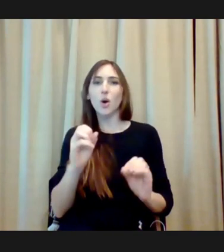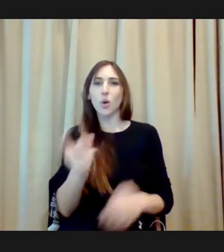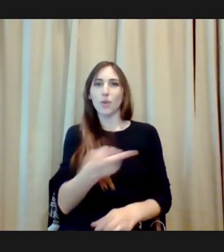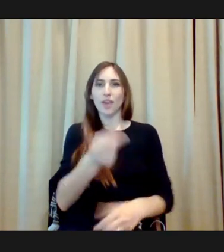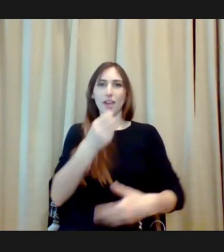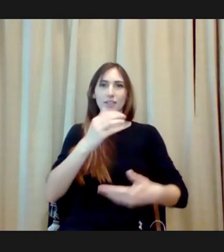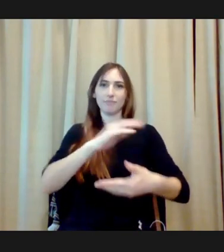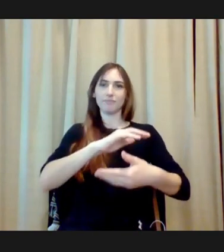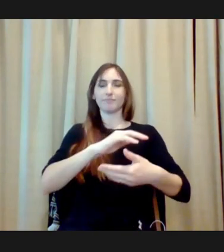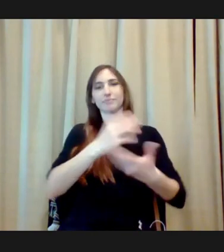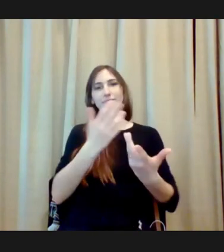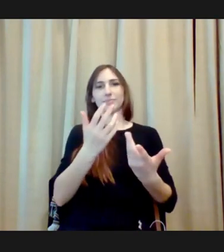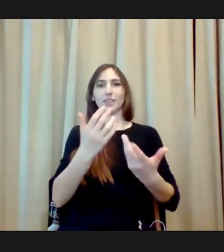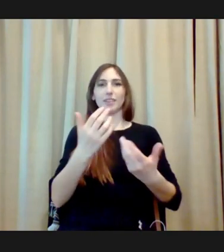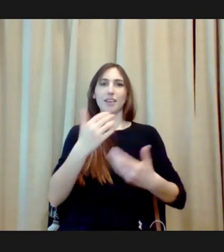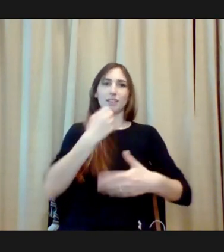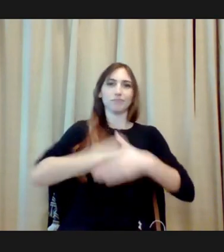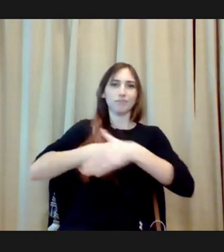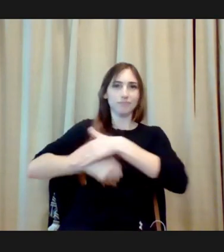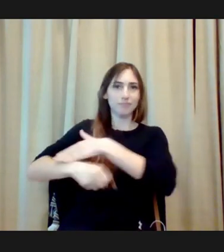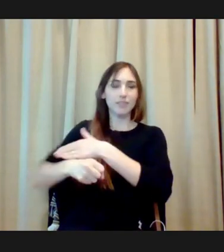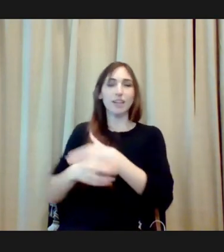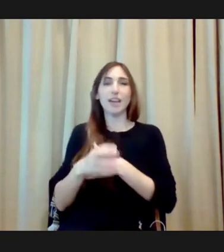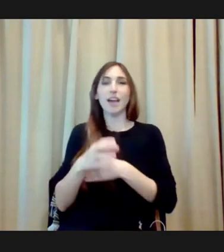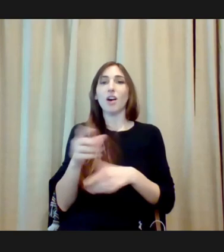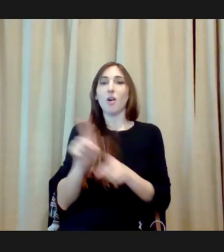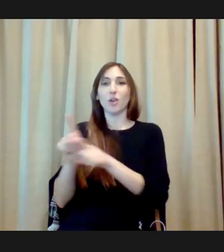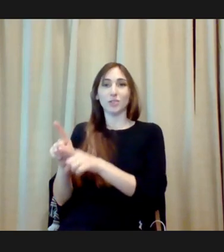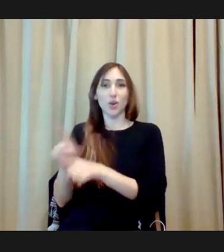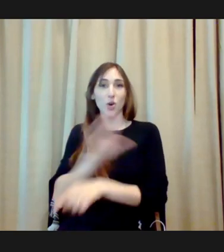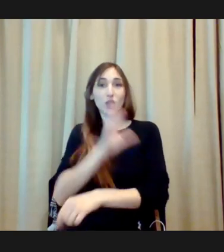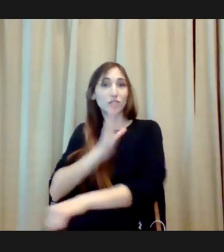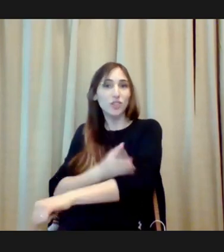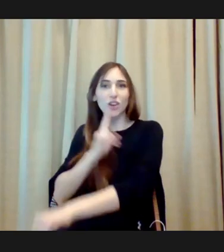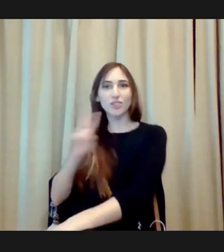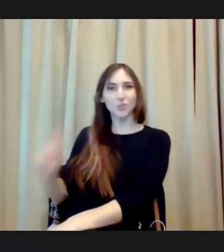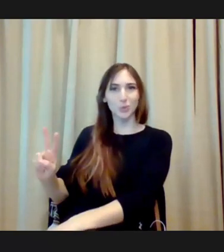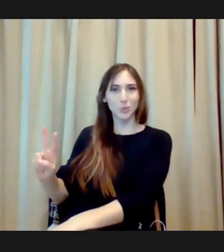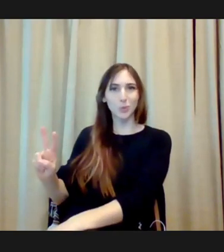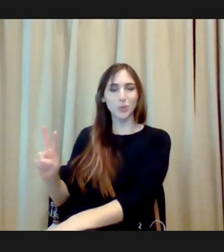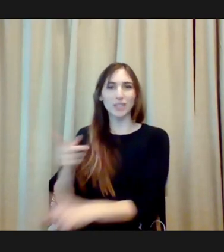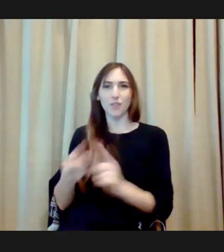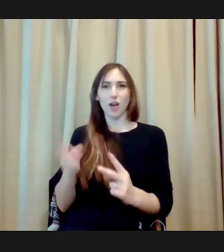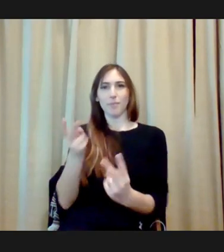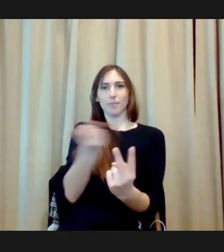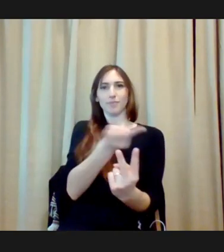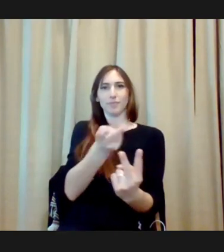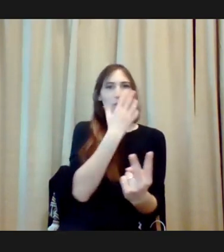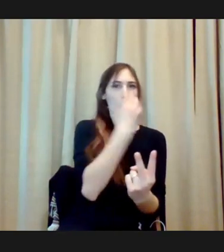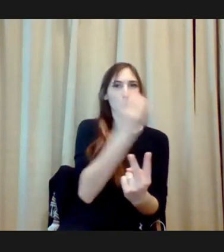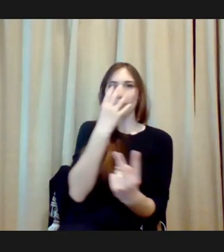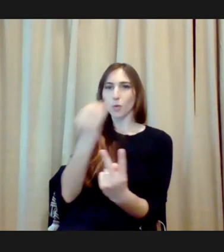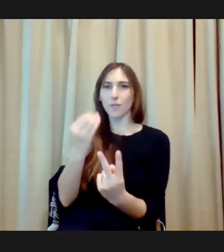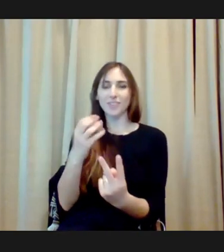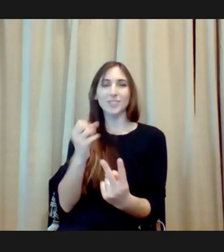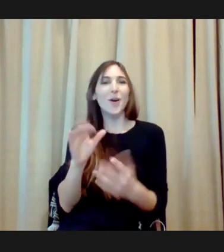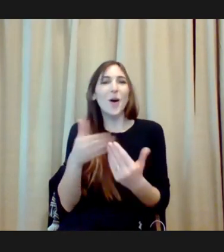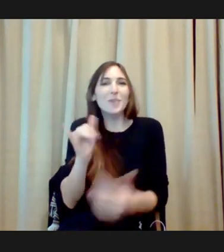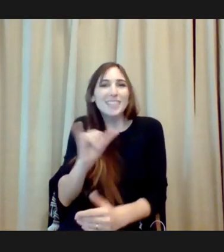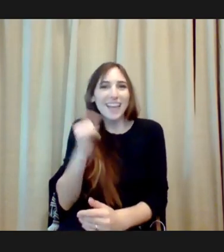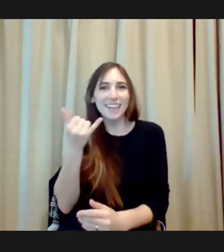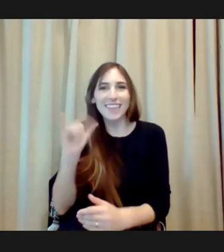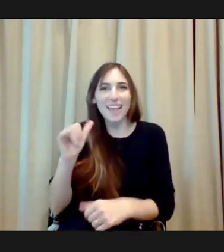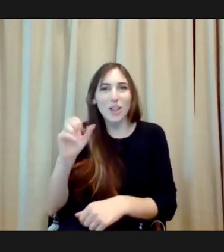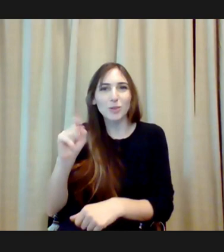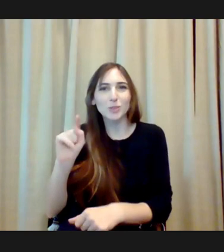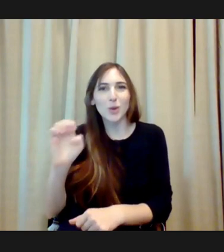but he also bred her two-year-old daughter. And so each of those females, this is like a Yellowstone story, which is totally wild to